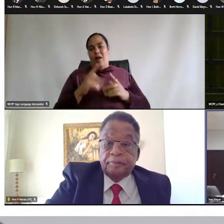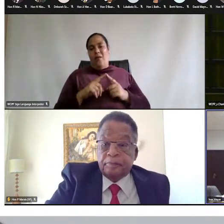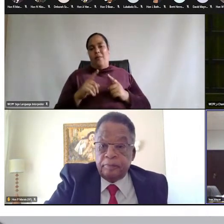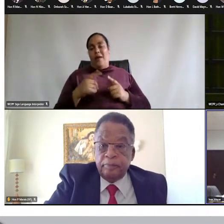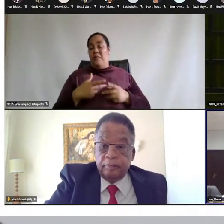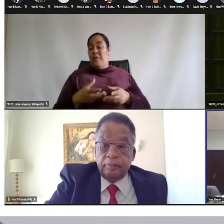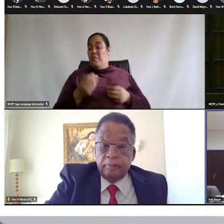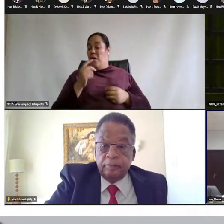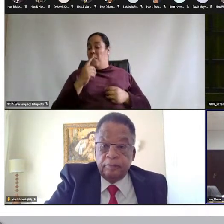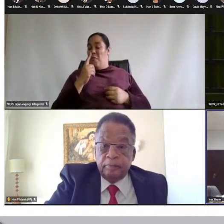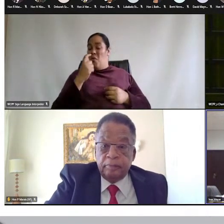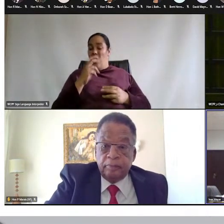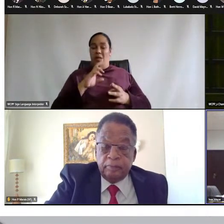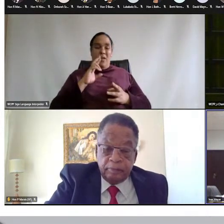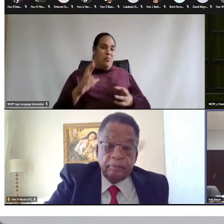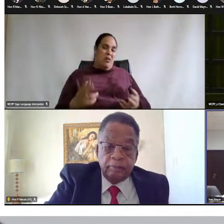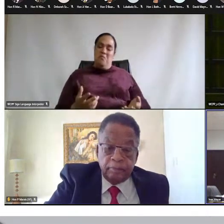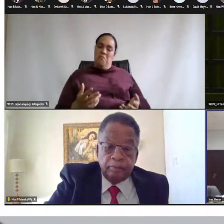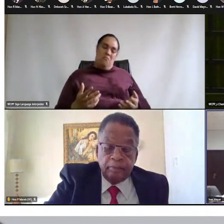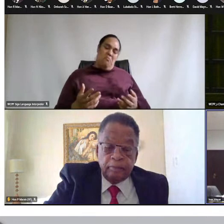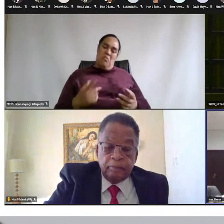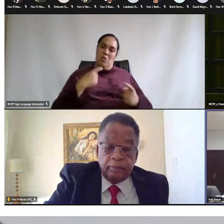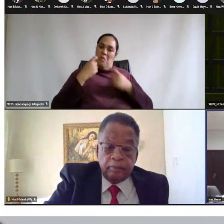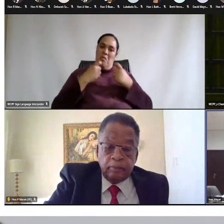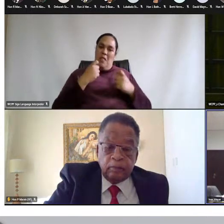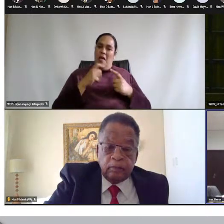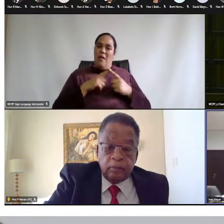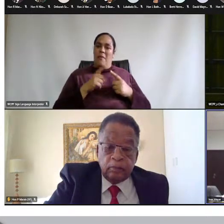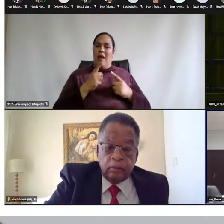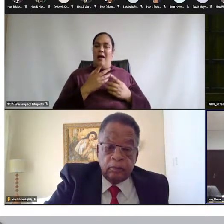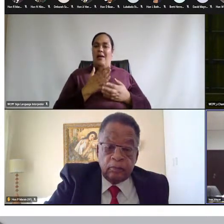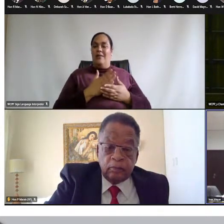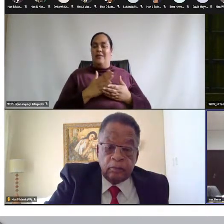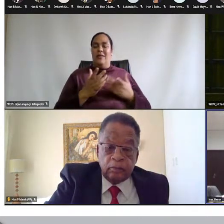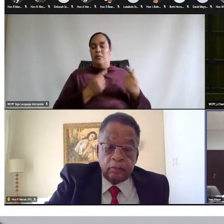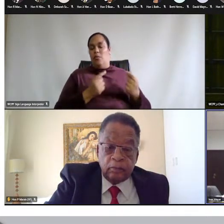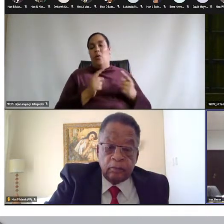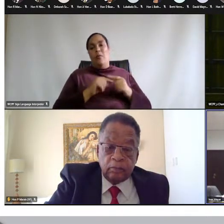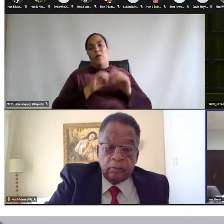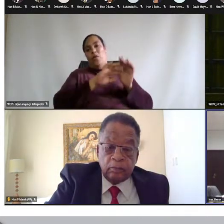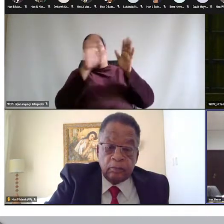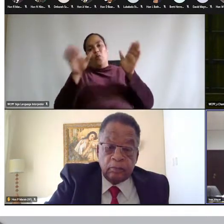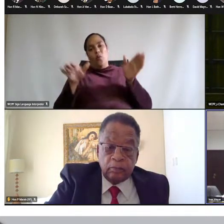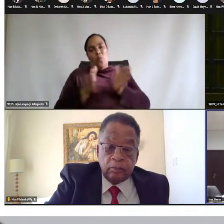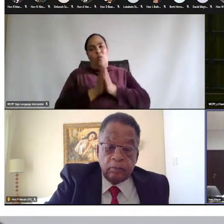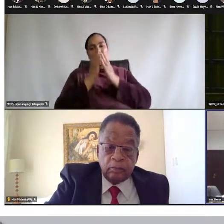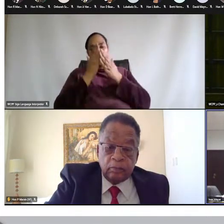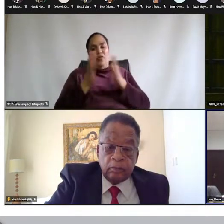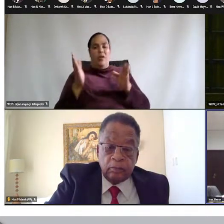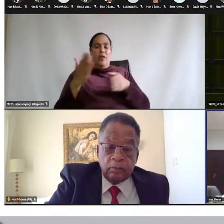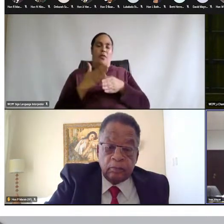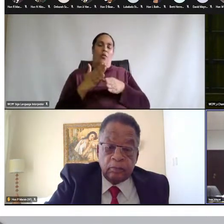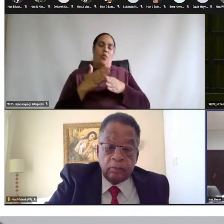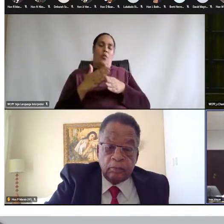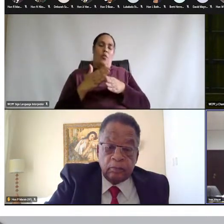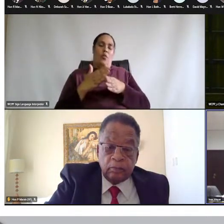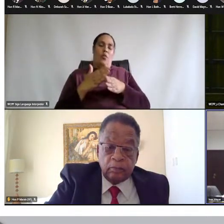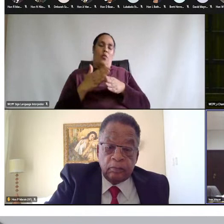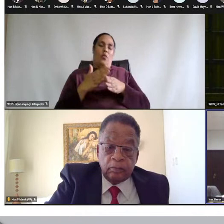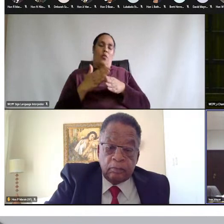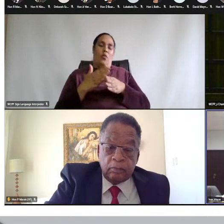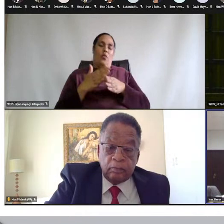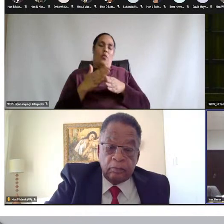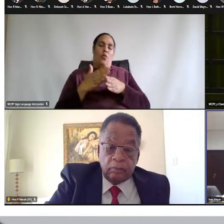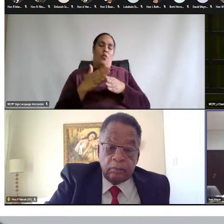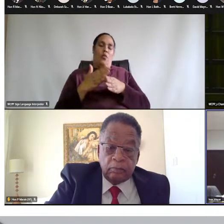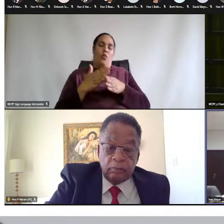nie en hier en daar is sommige boere maar stout, maar oor die algemeen het werk dit baie positief en geen